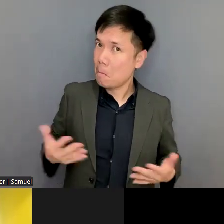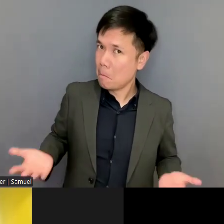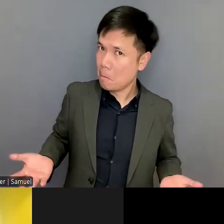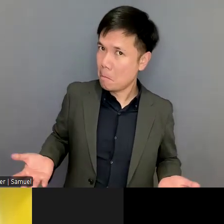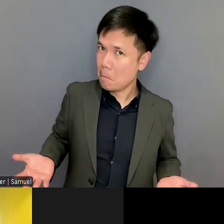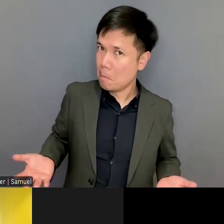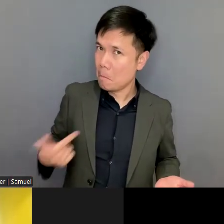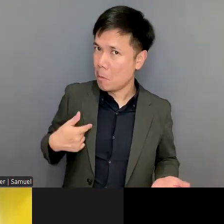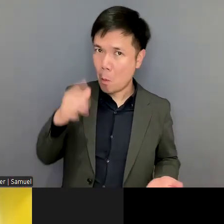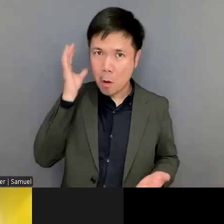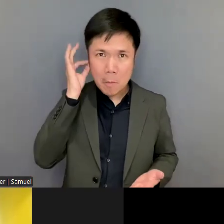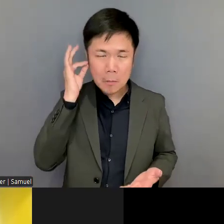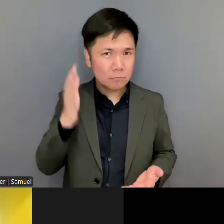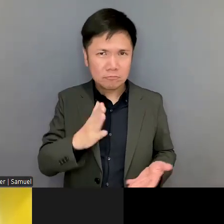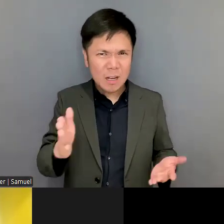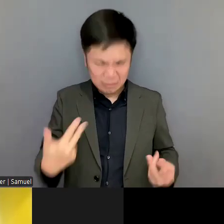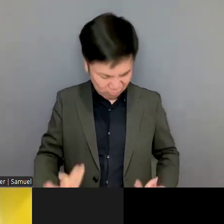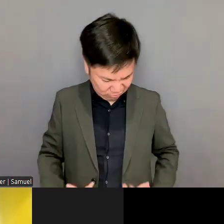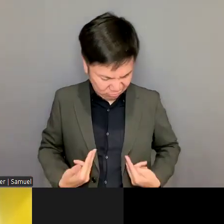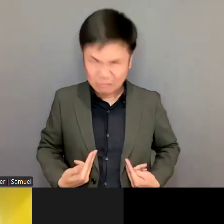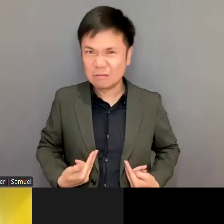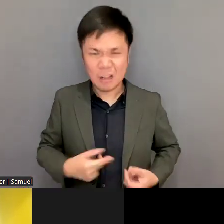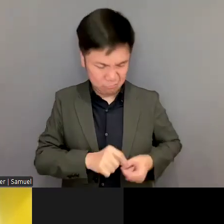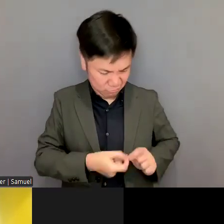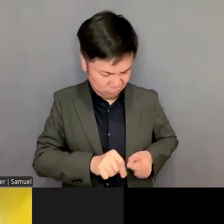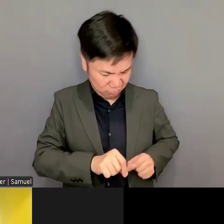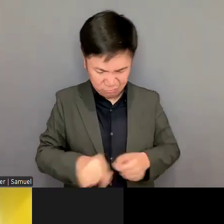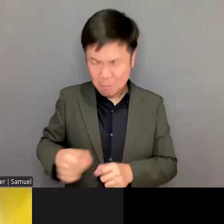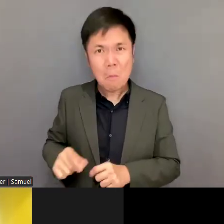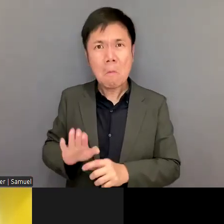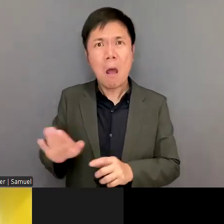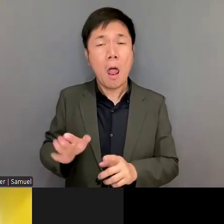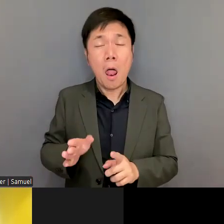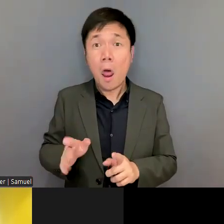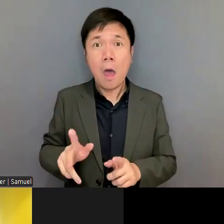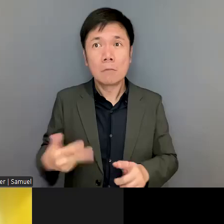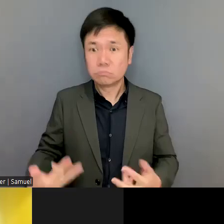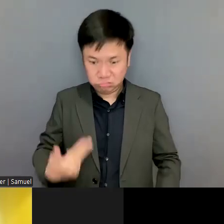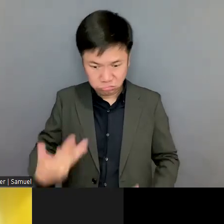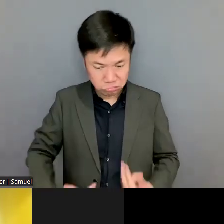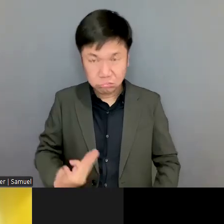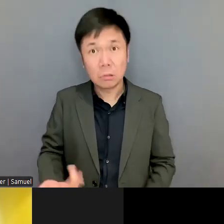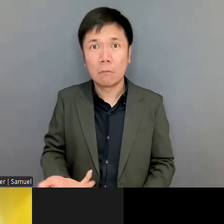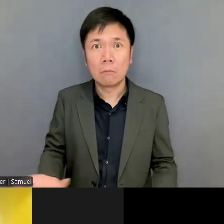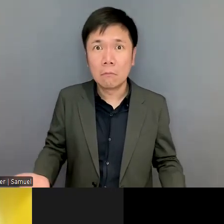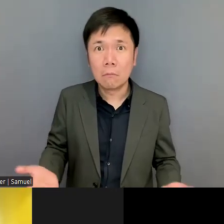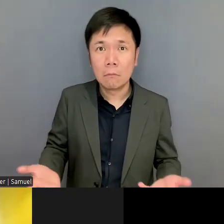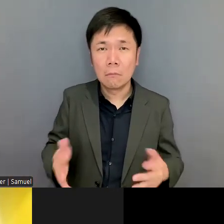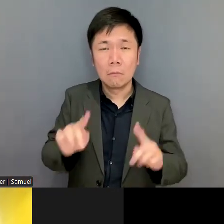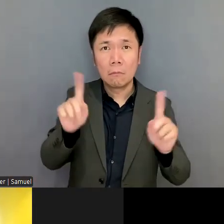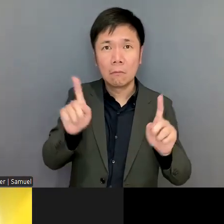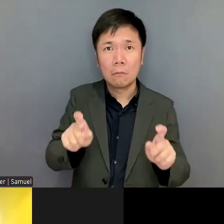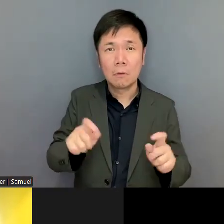solamente the es un end desafío en it's something cuanto a different, the las mujeres sterilization. indígenas con discapacidad, Um, sino también las mujeres it's not con only discapacidad de la